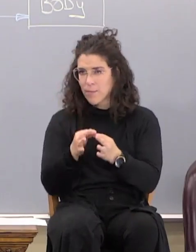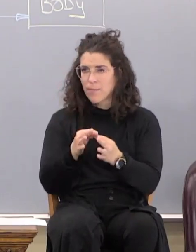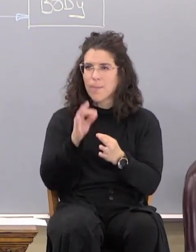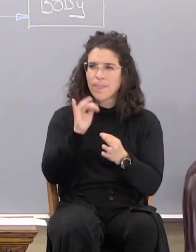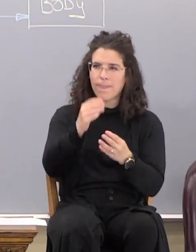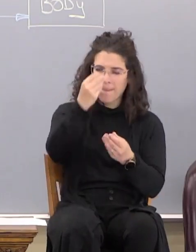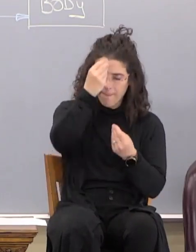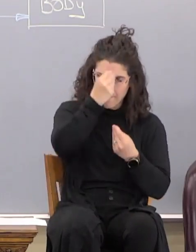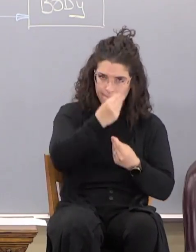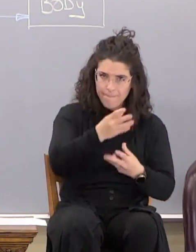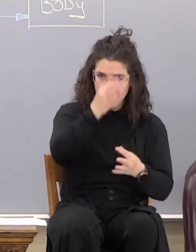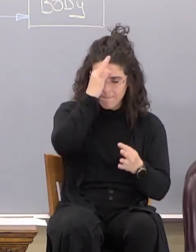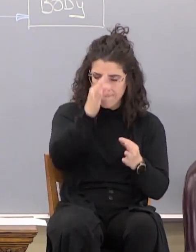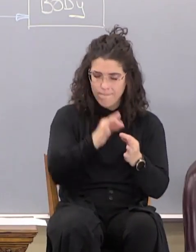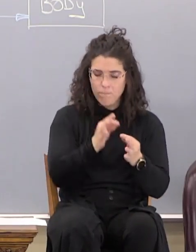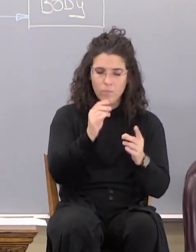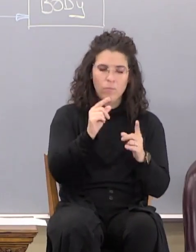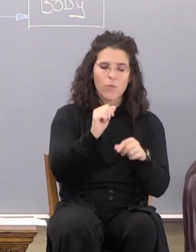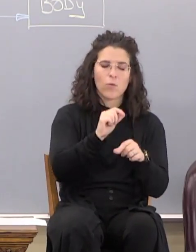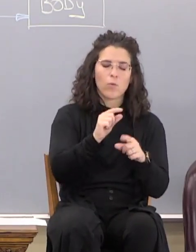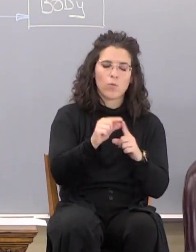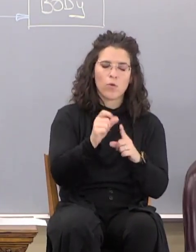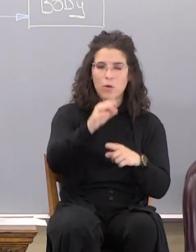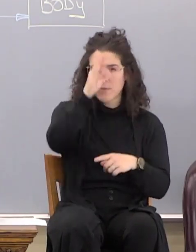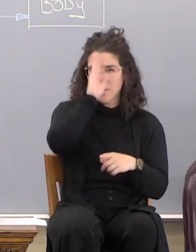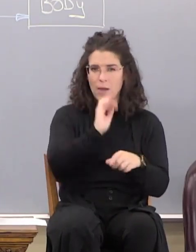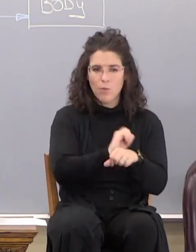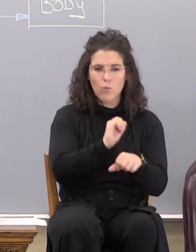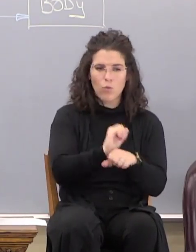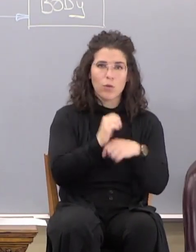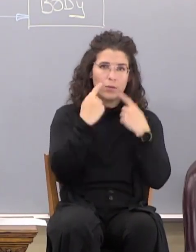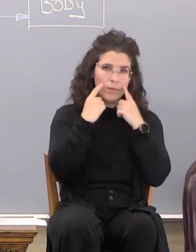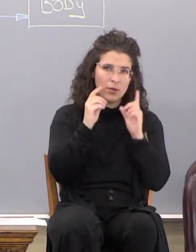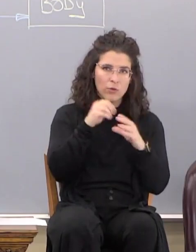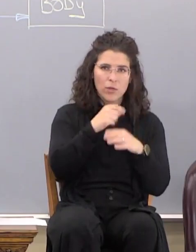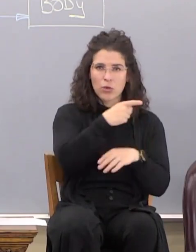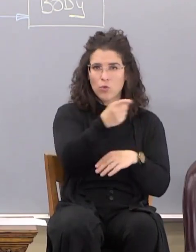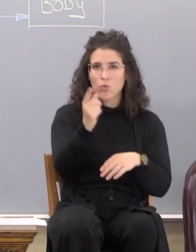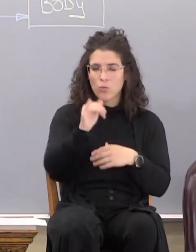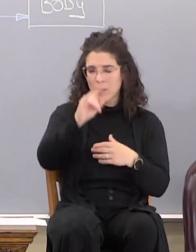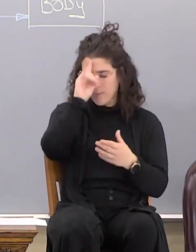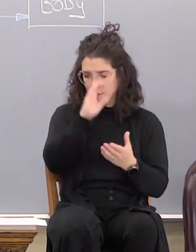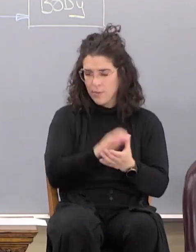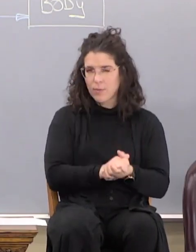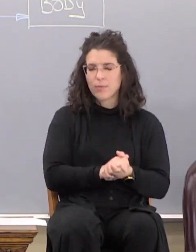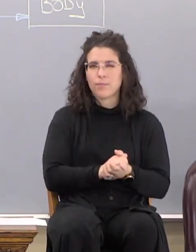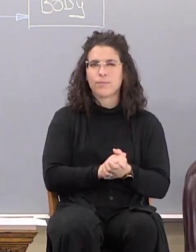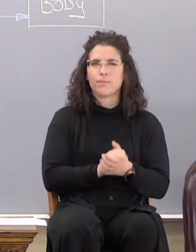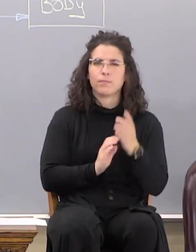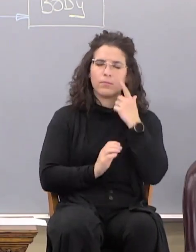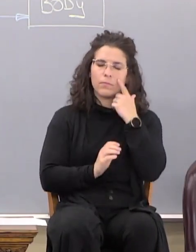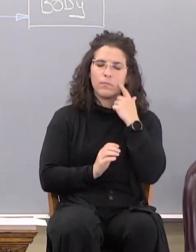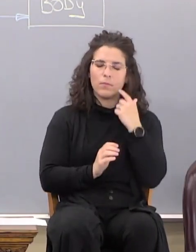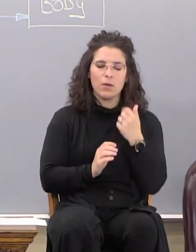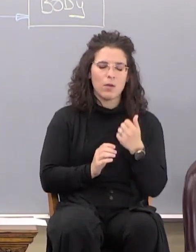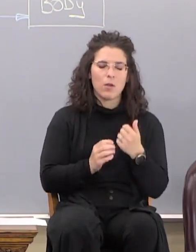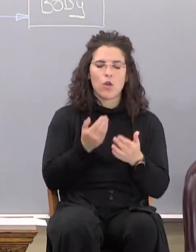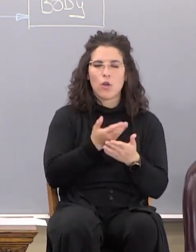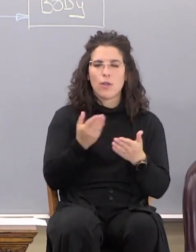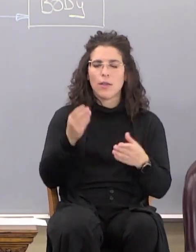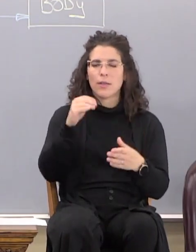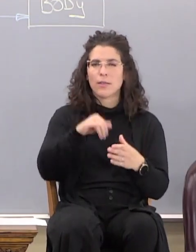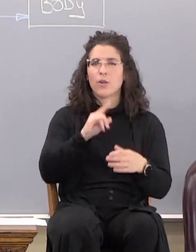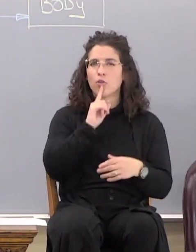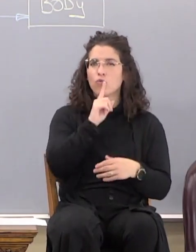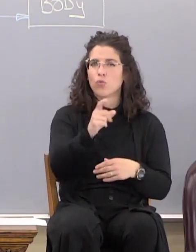that obedience of faith, the Word of God works effectually in you, that believe. Folks, there are things that are true